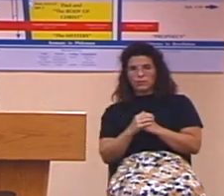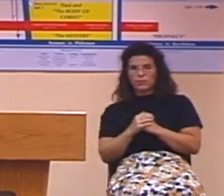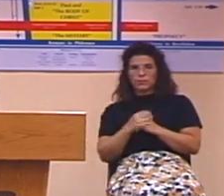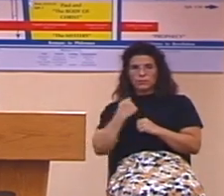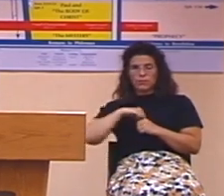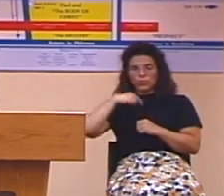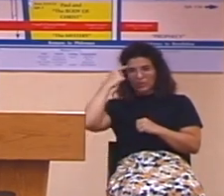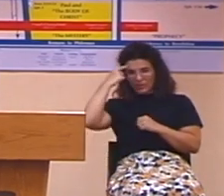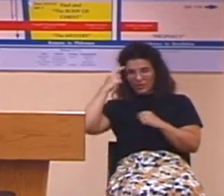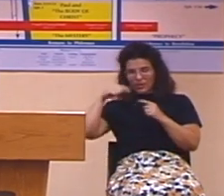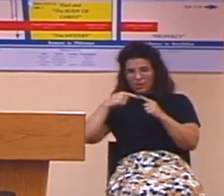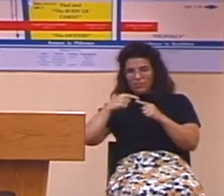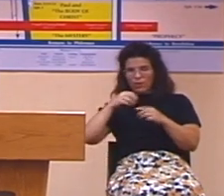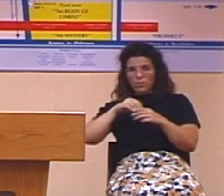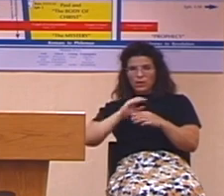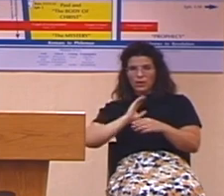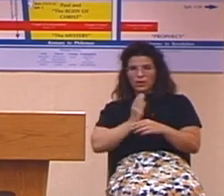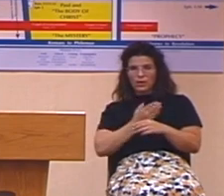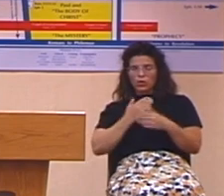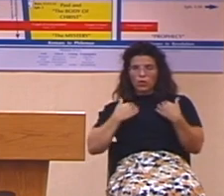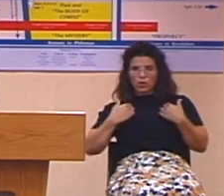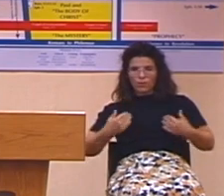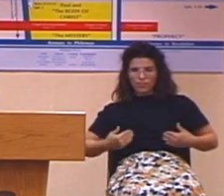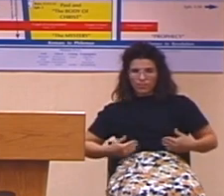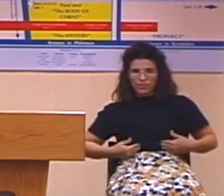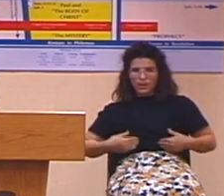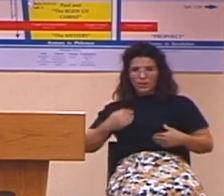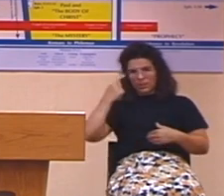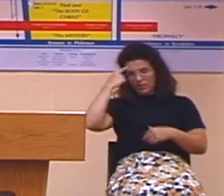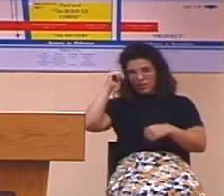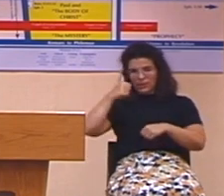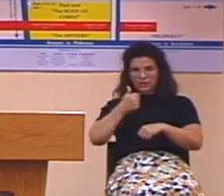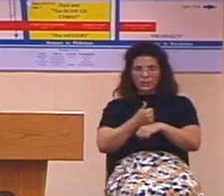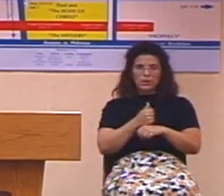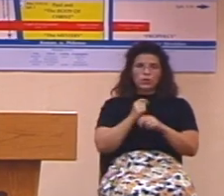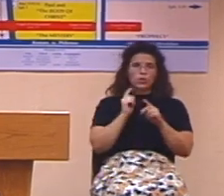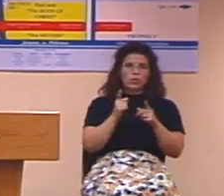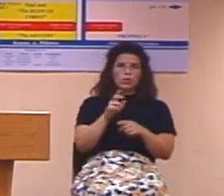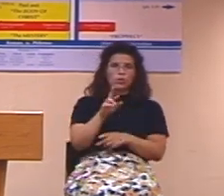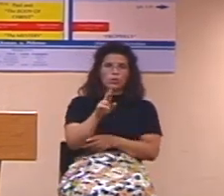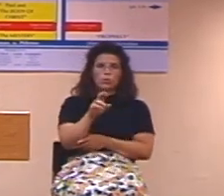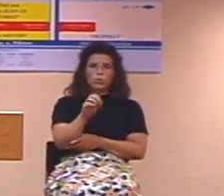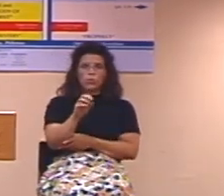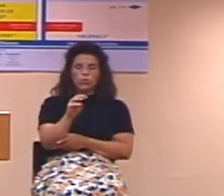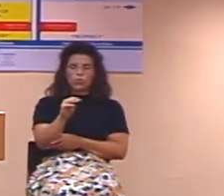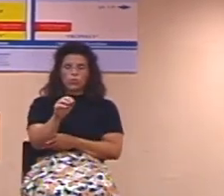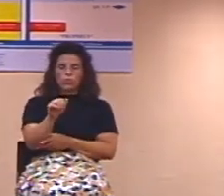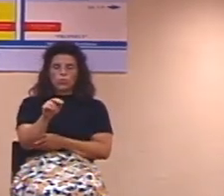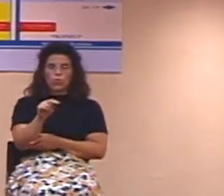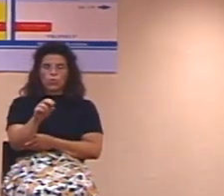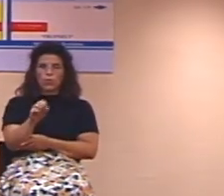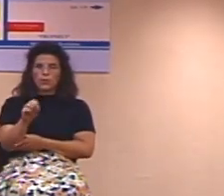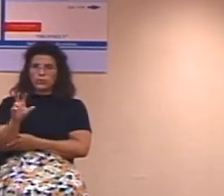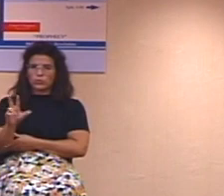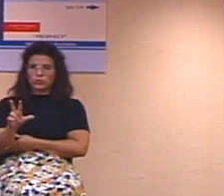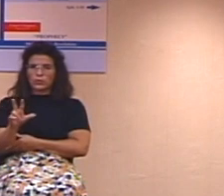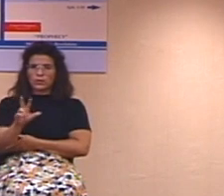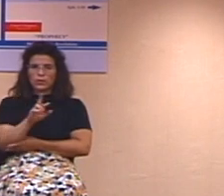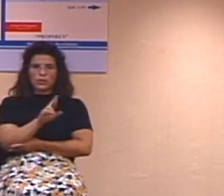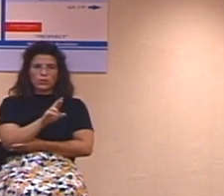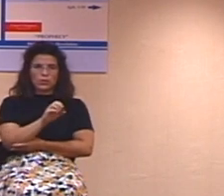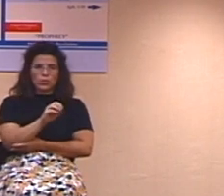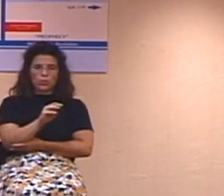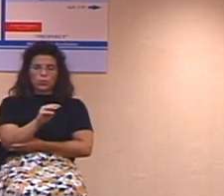We think about it in our fleshly mindset. Come over with me to Romans chapter 3. Romans chapter